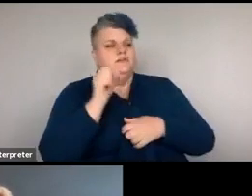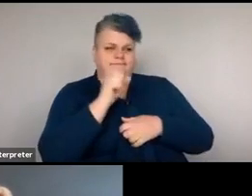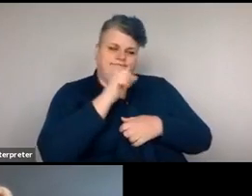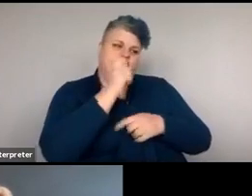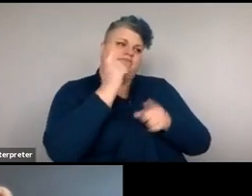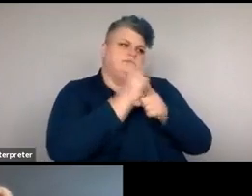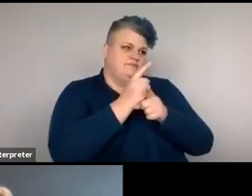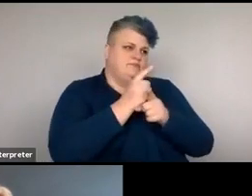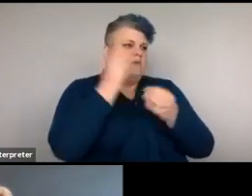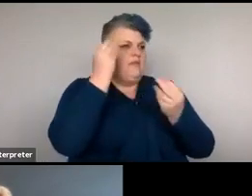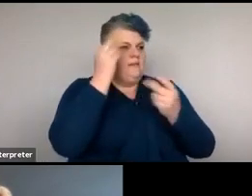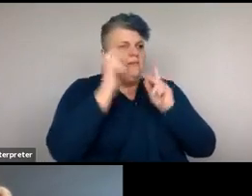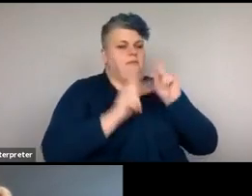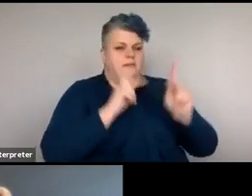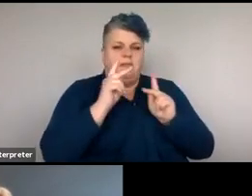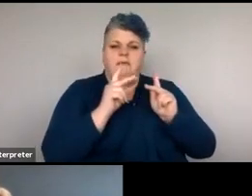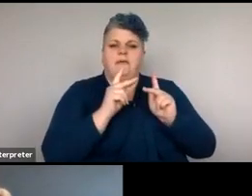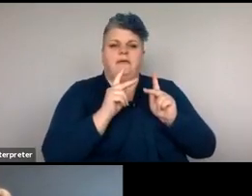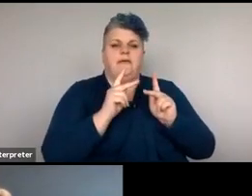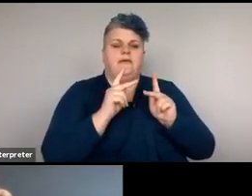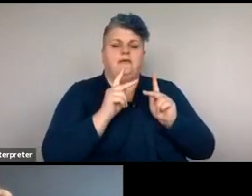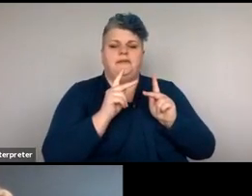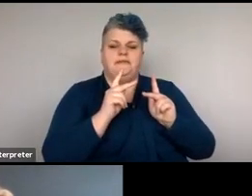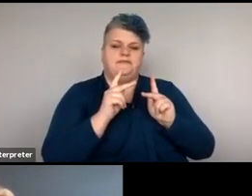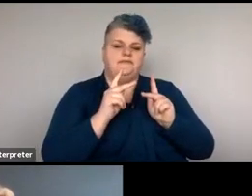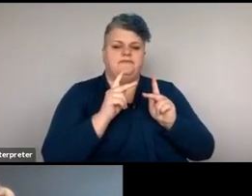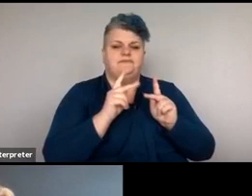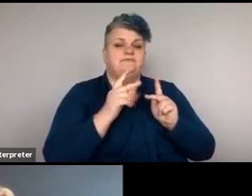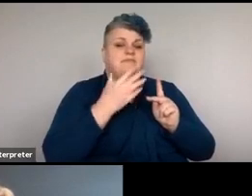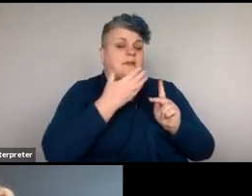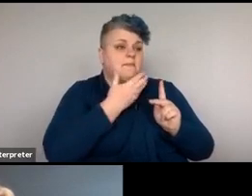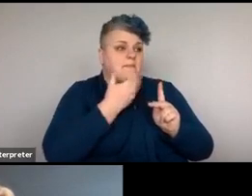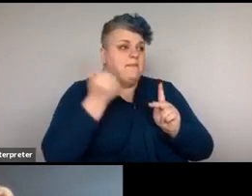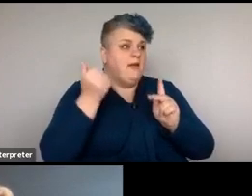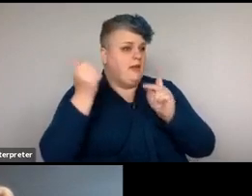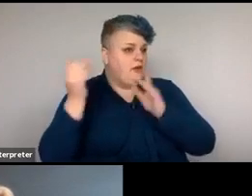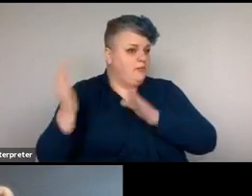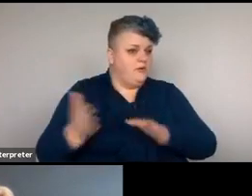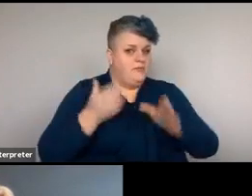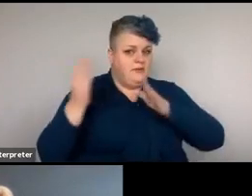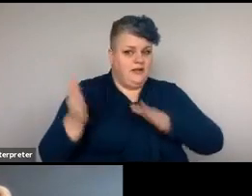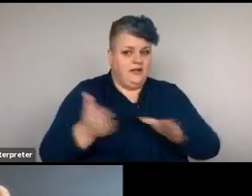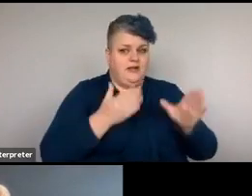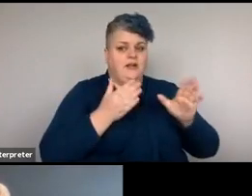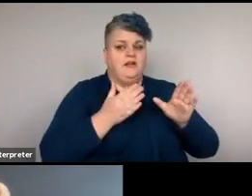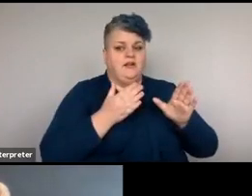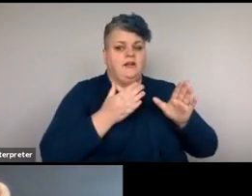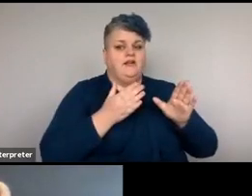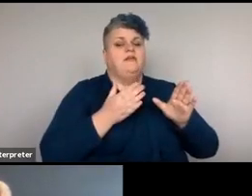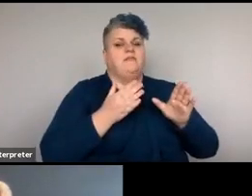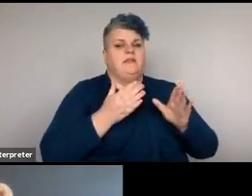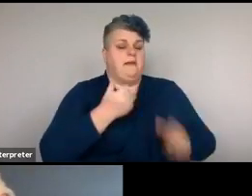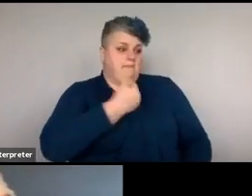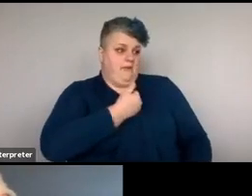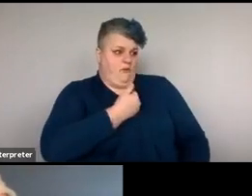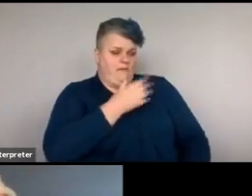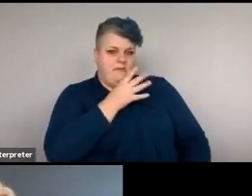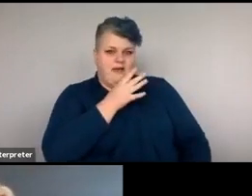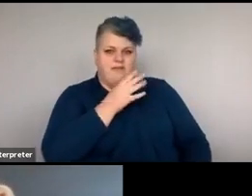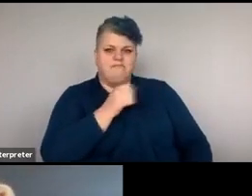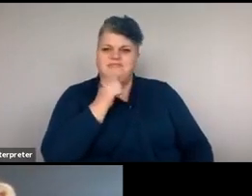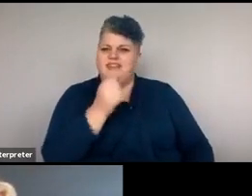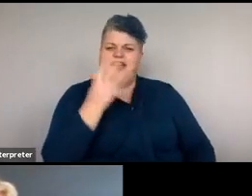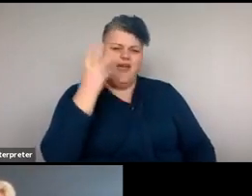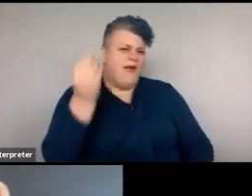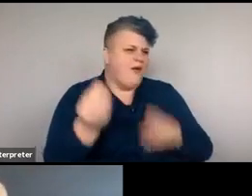of those folks as maybe better prepared for this, because a lot of them, my own mom doesn't really go out that